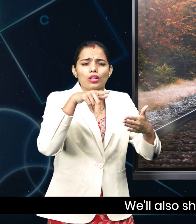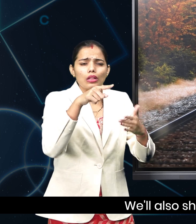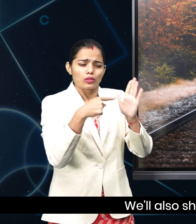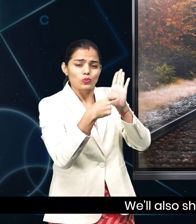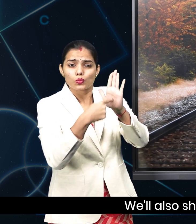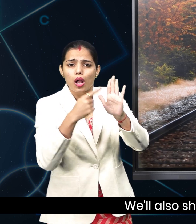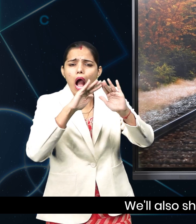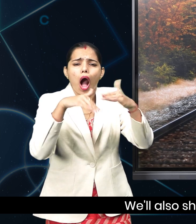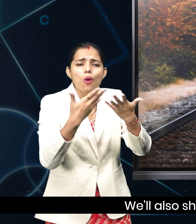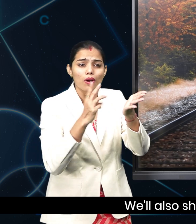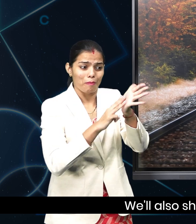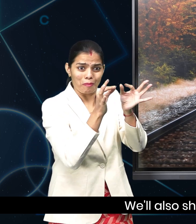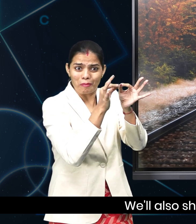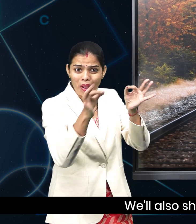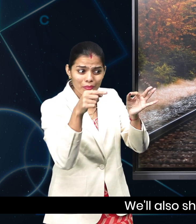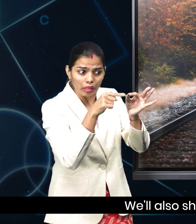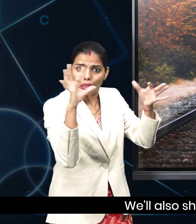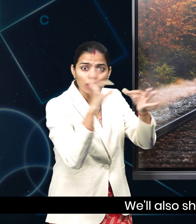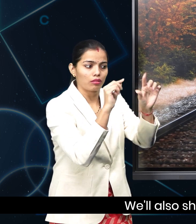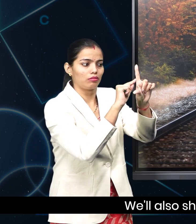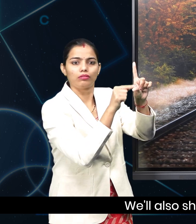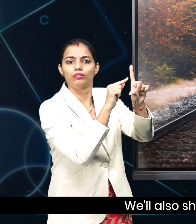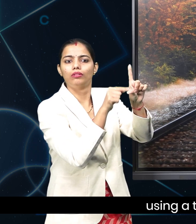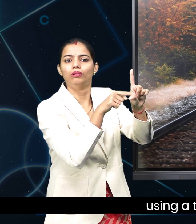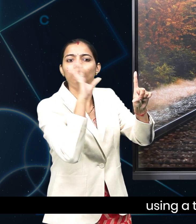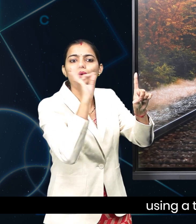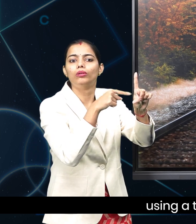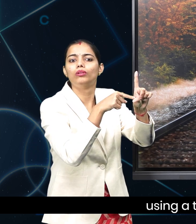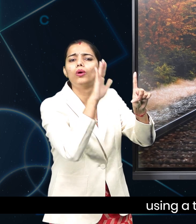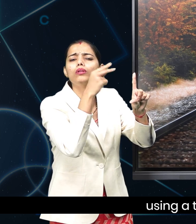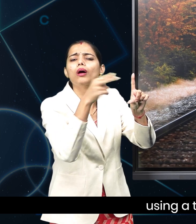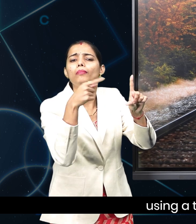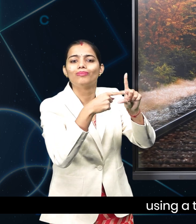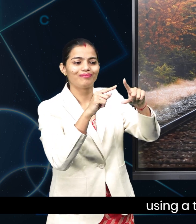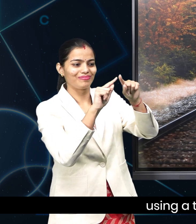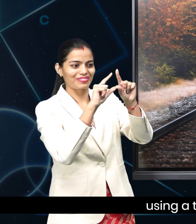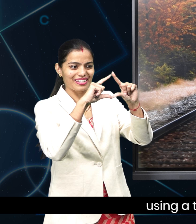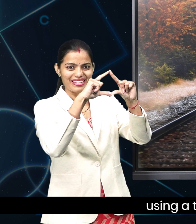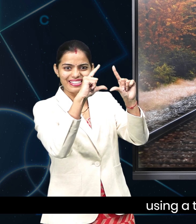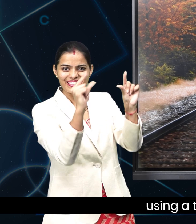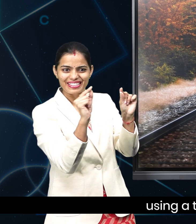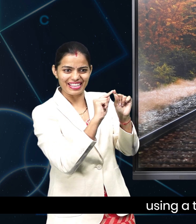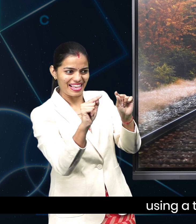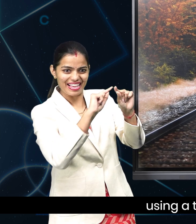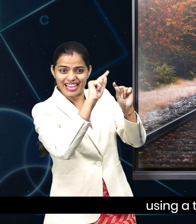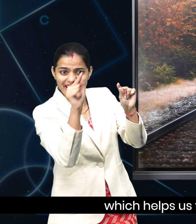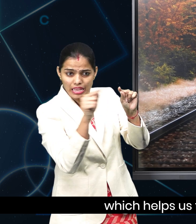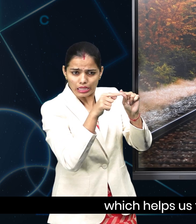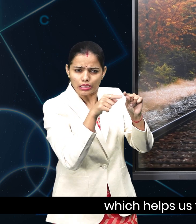We will also show how to measure angles using a tool called a protractor, which helps